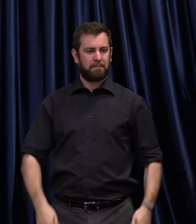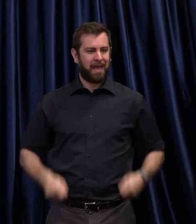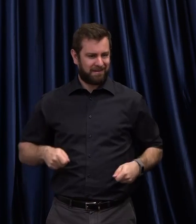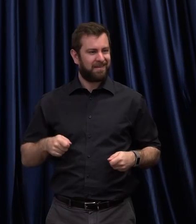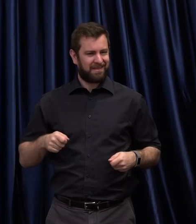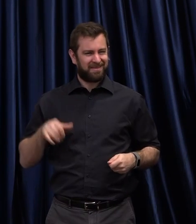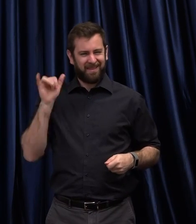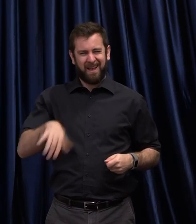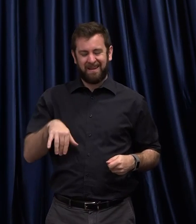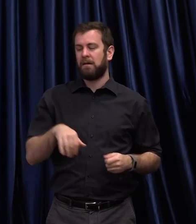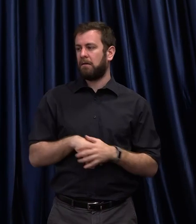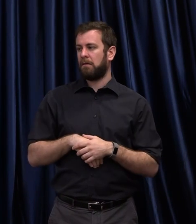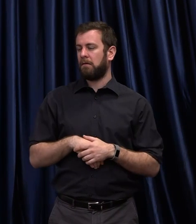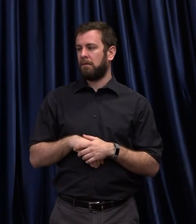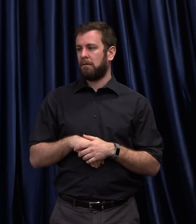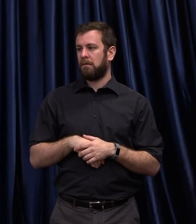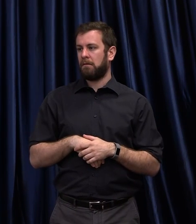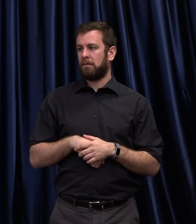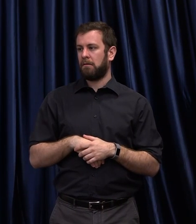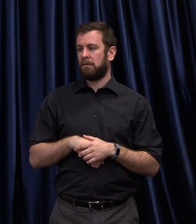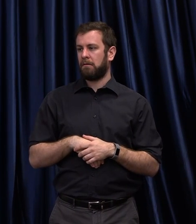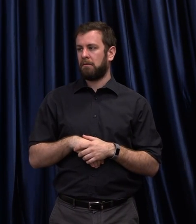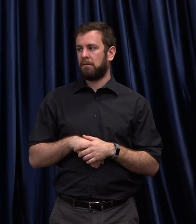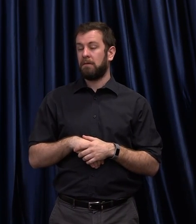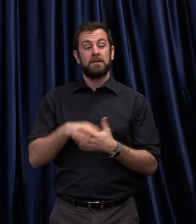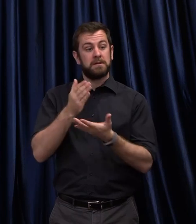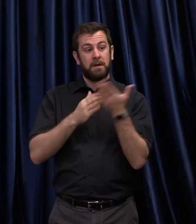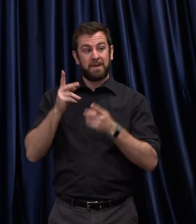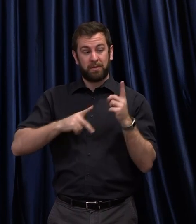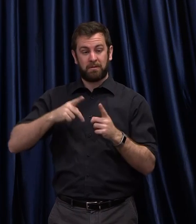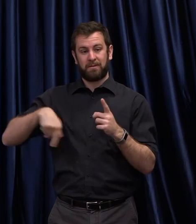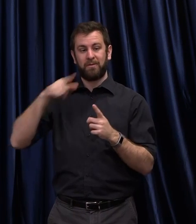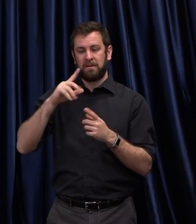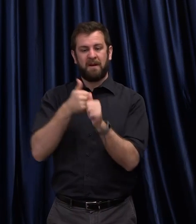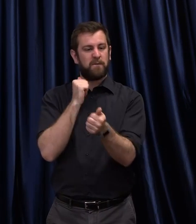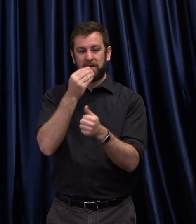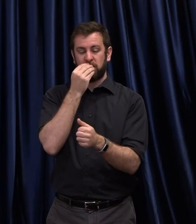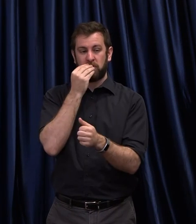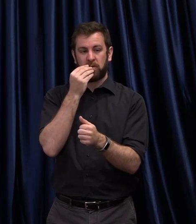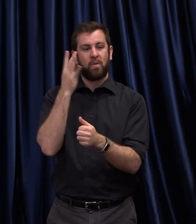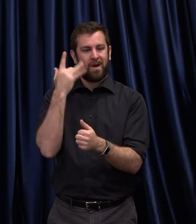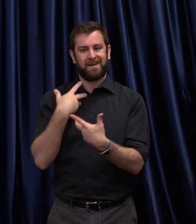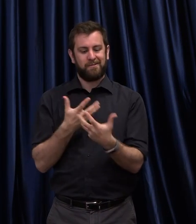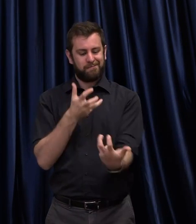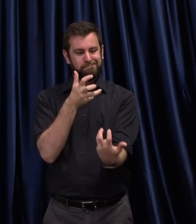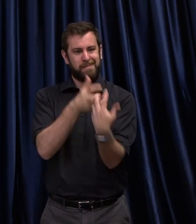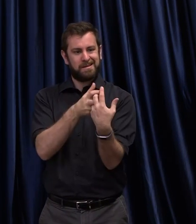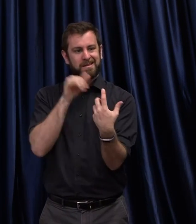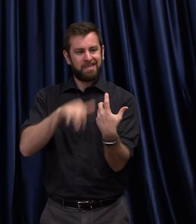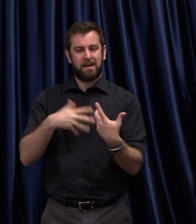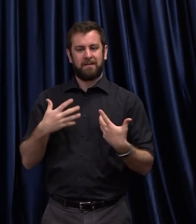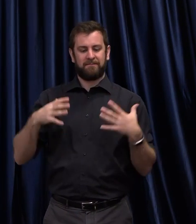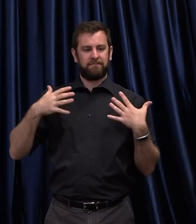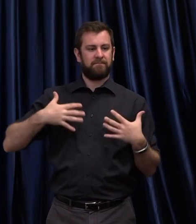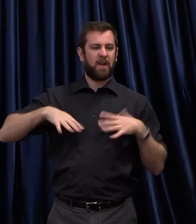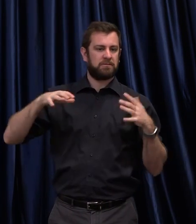some people, for social reasons, will abstain from food in order to meet the needs of the fashions. And they